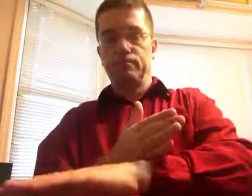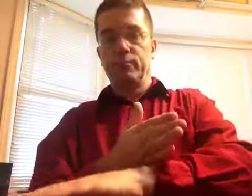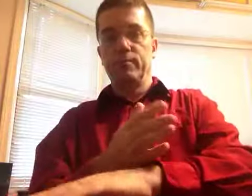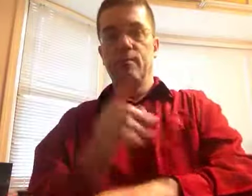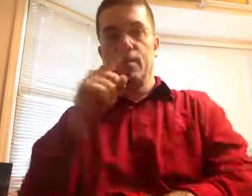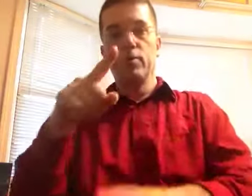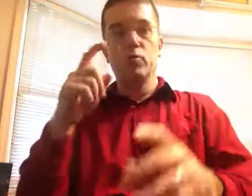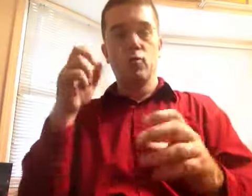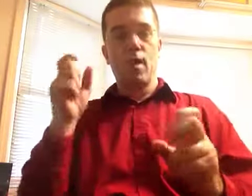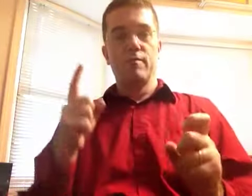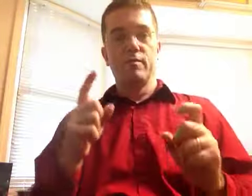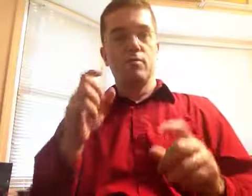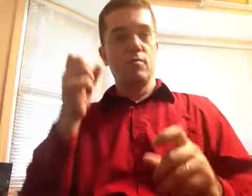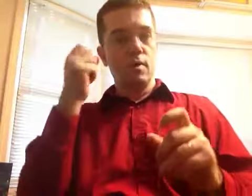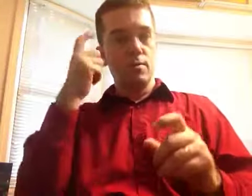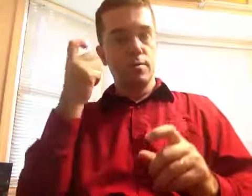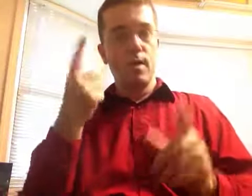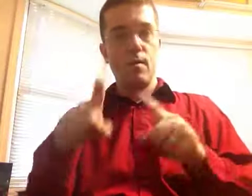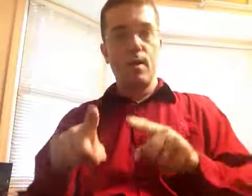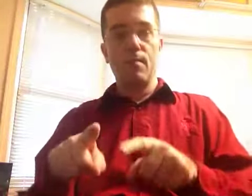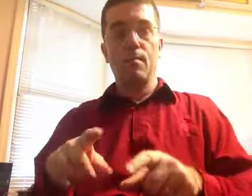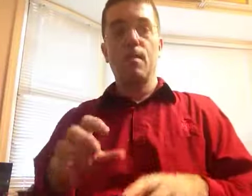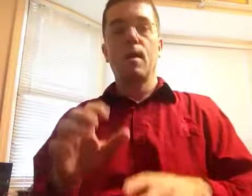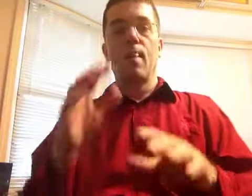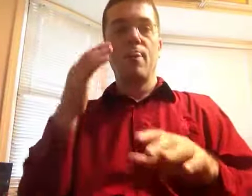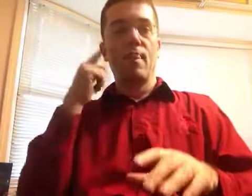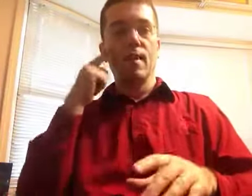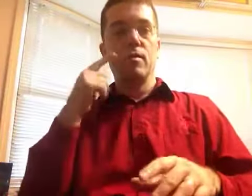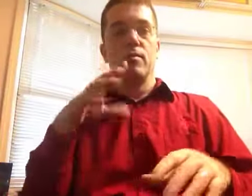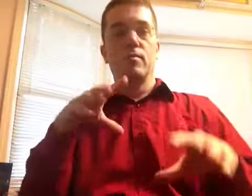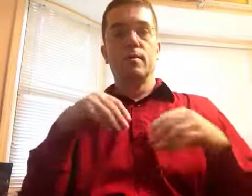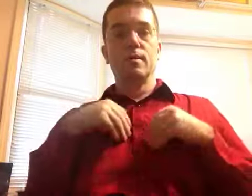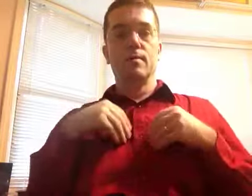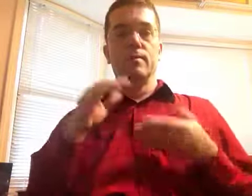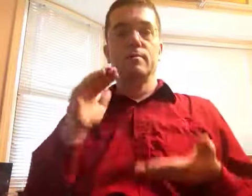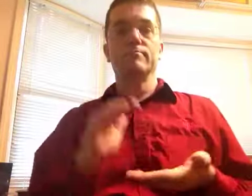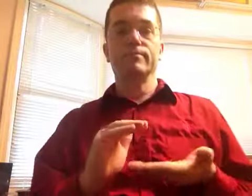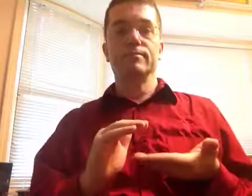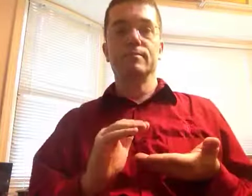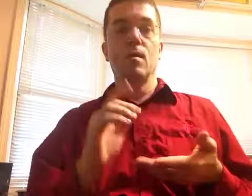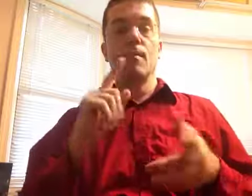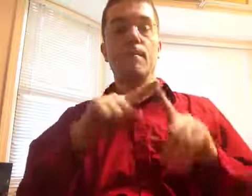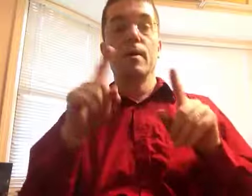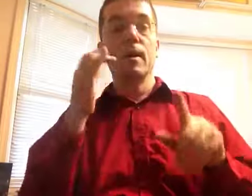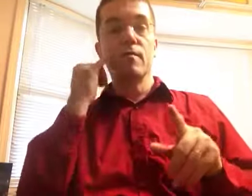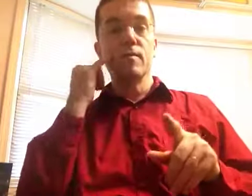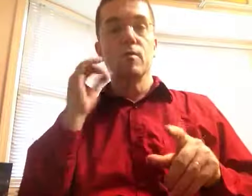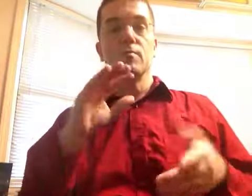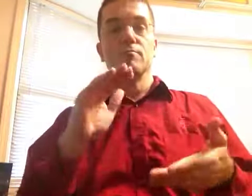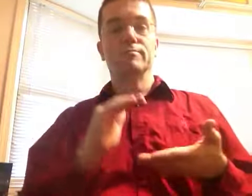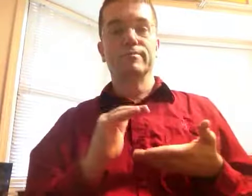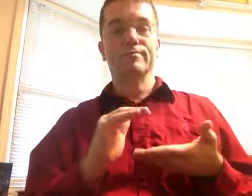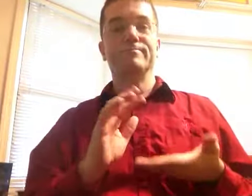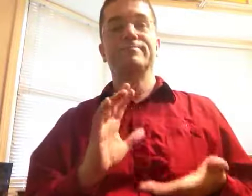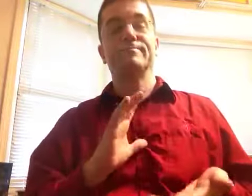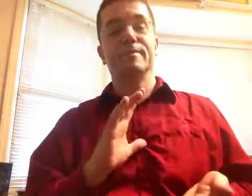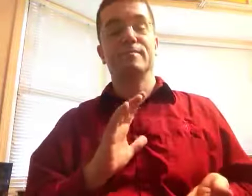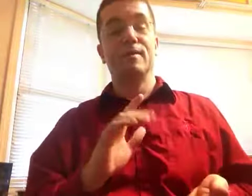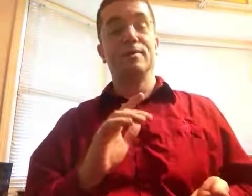think you're settling. I think you're settling for less than you can do if you go that route. So, hey, thanks for the call.